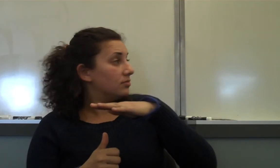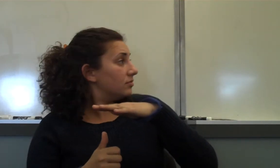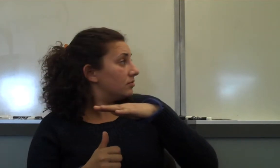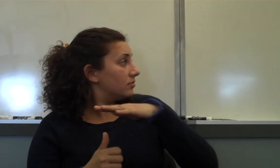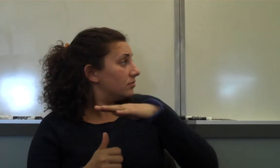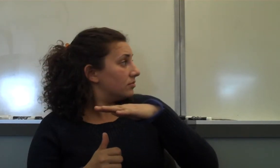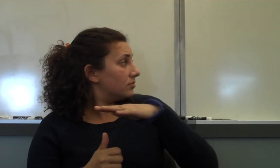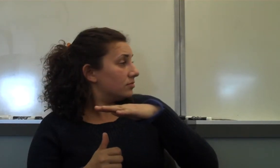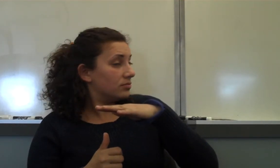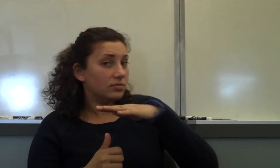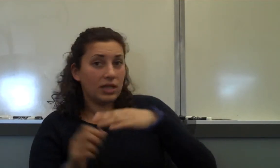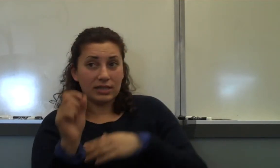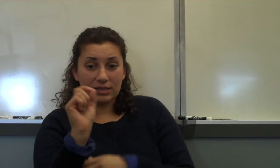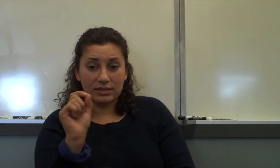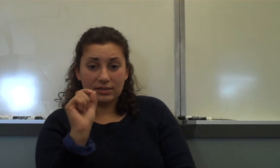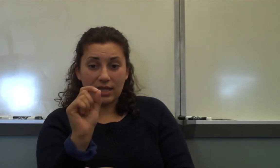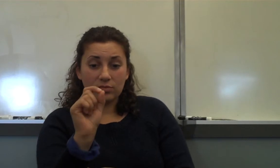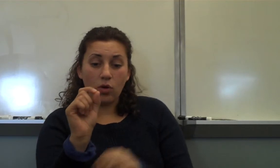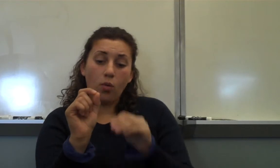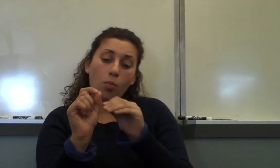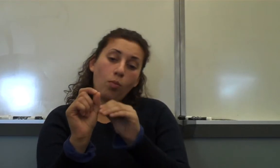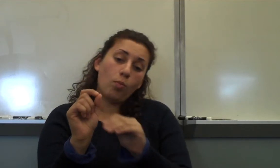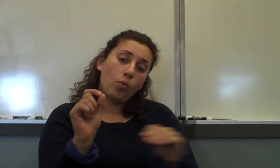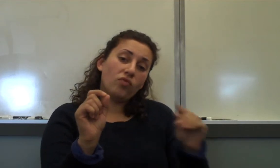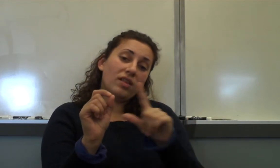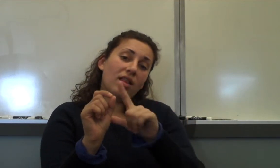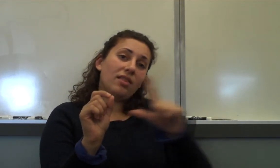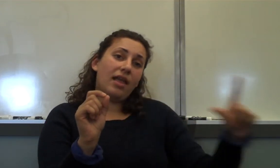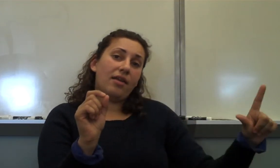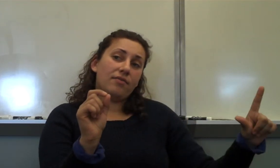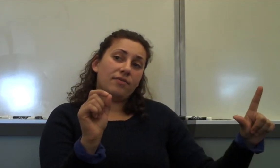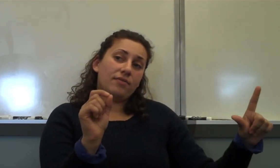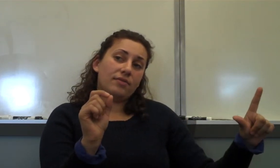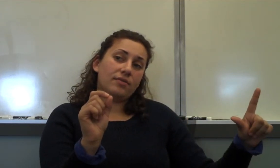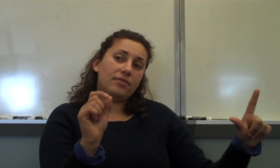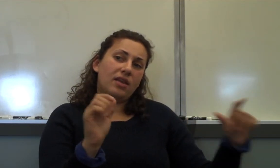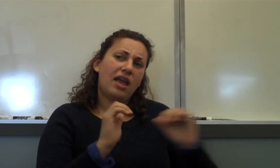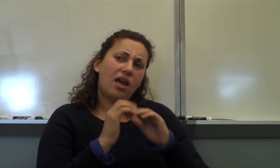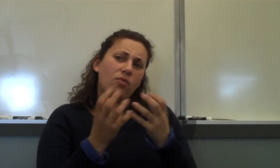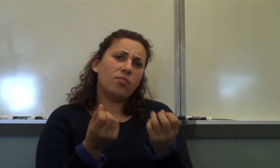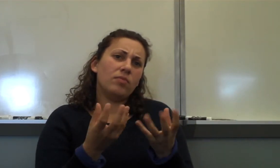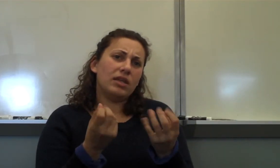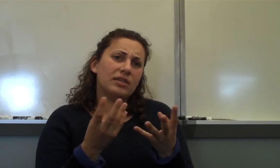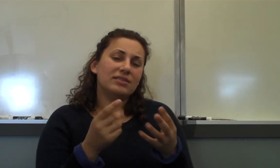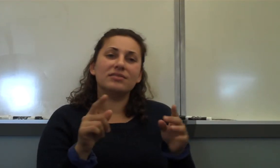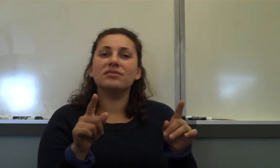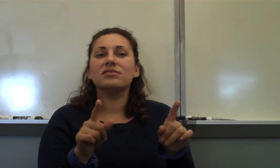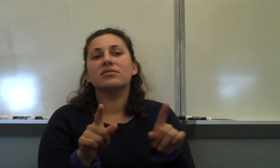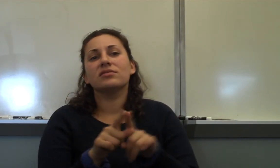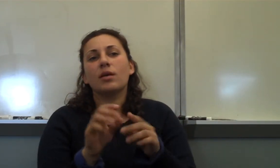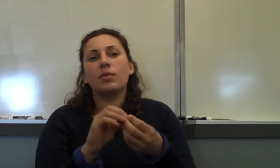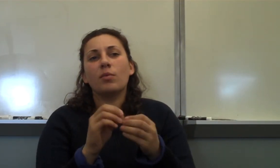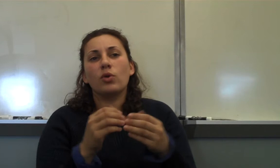moves the decimal point to the left. And how many spaces? The same number of spaces that you have in the power